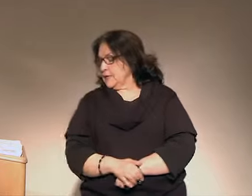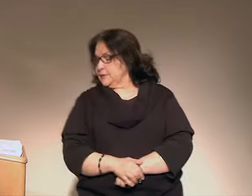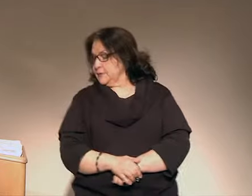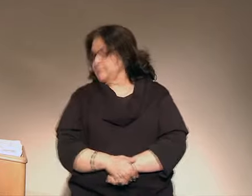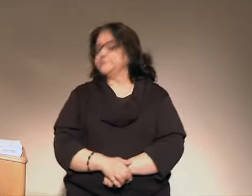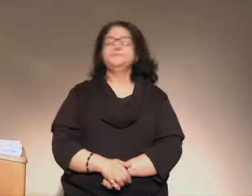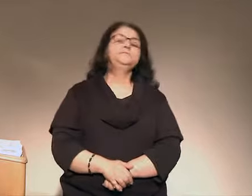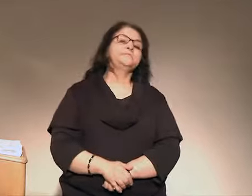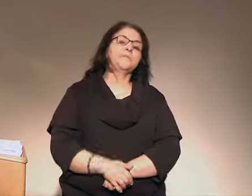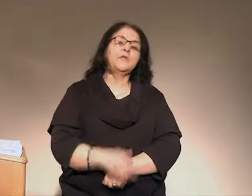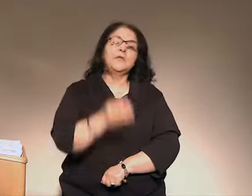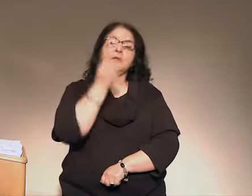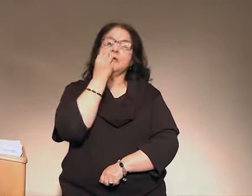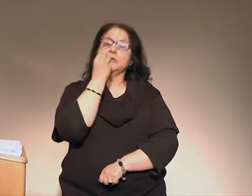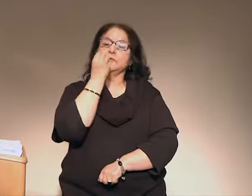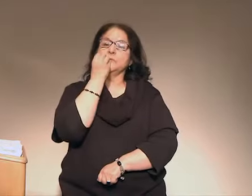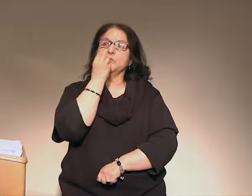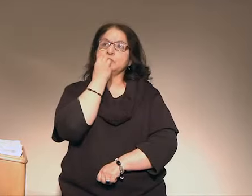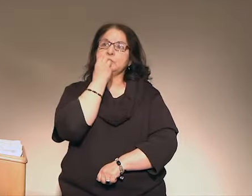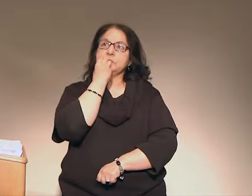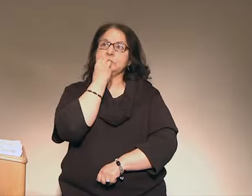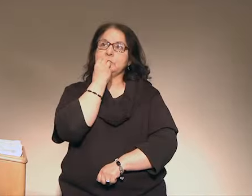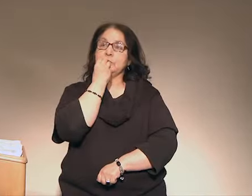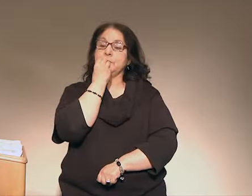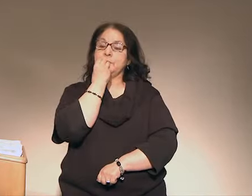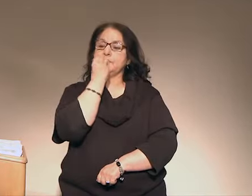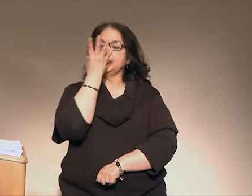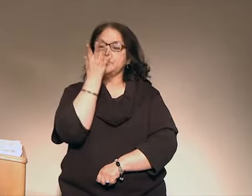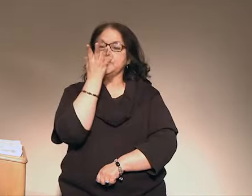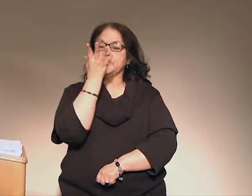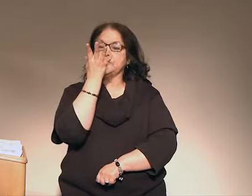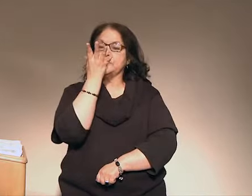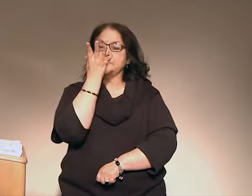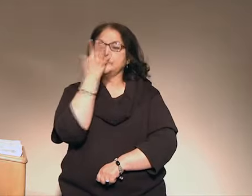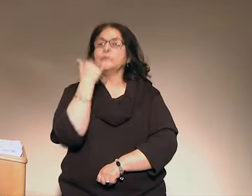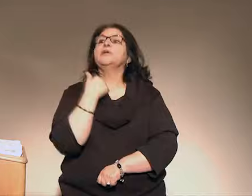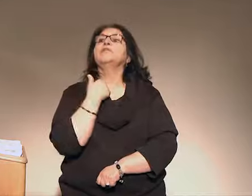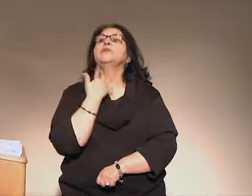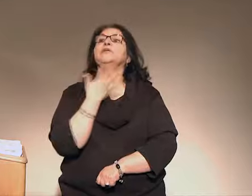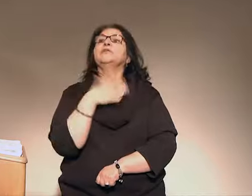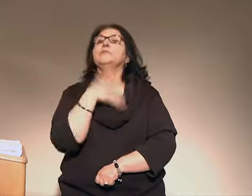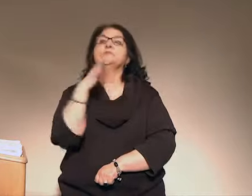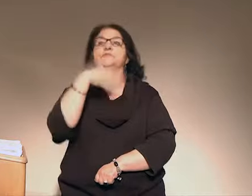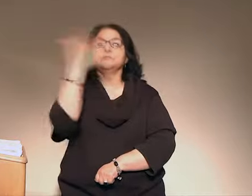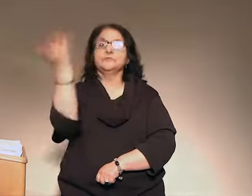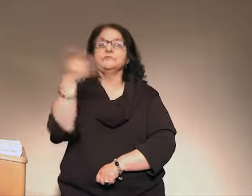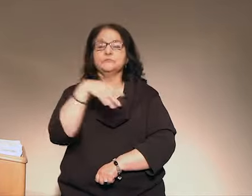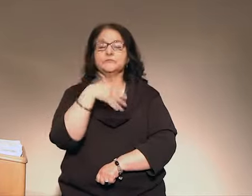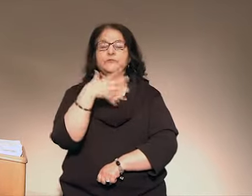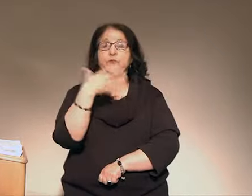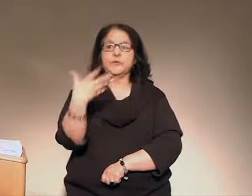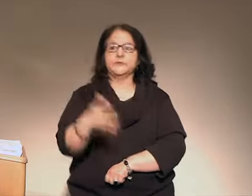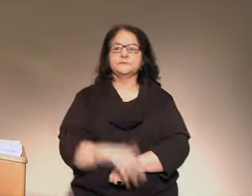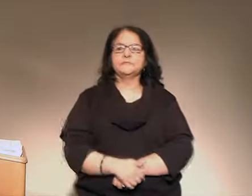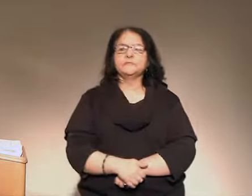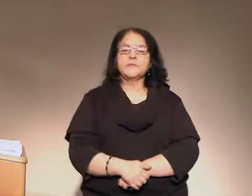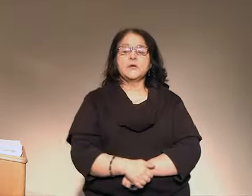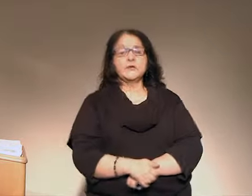light. And the motion is up here above the chin. You don't want to have it down here because then you're forming an